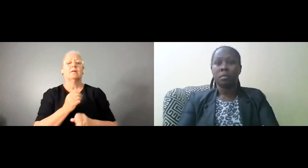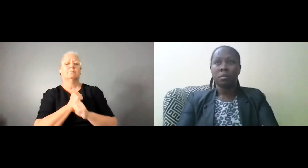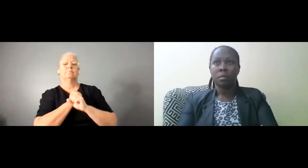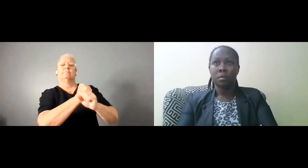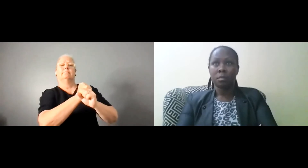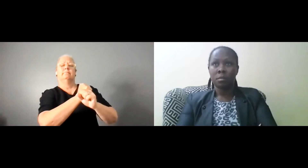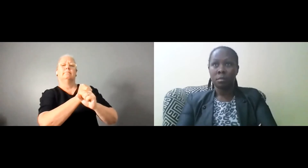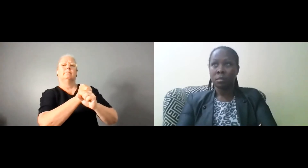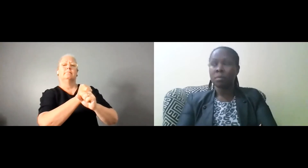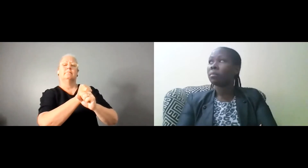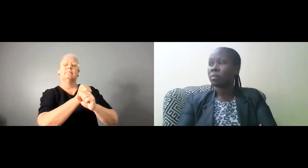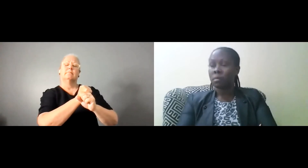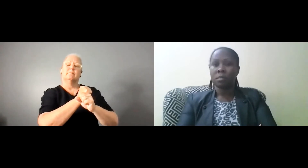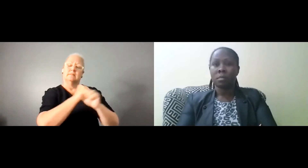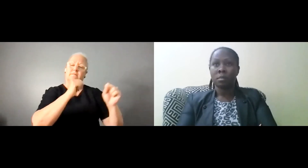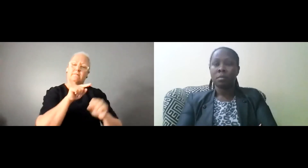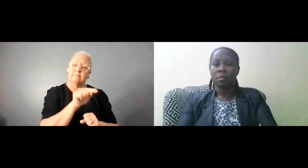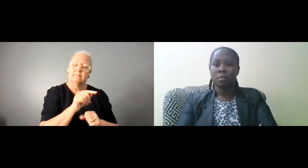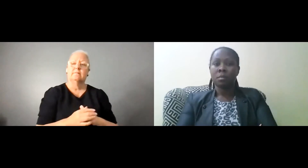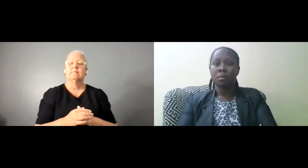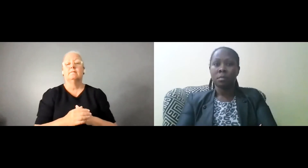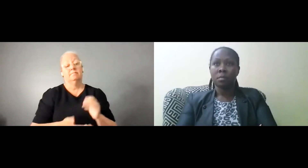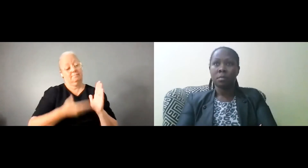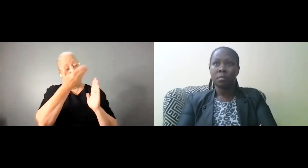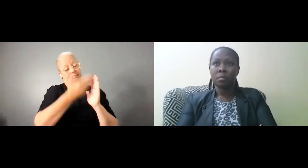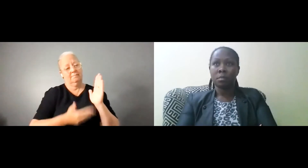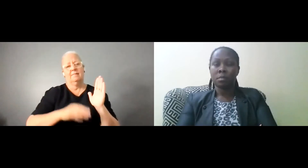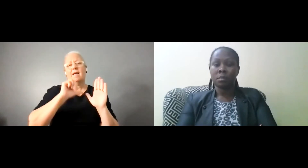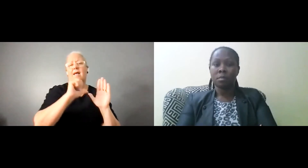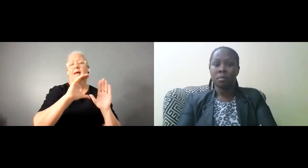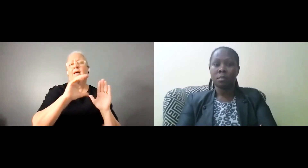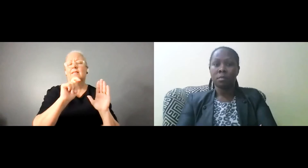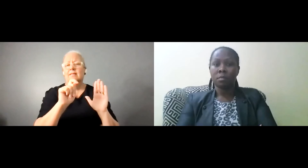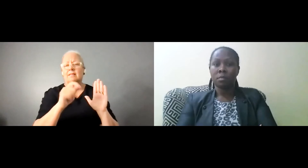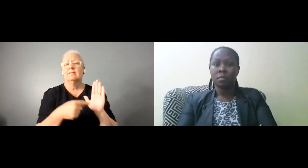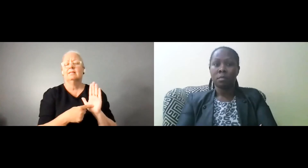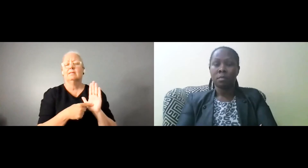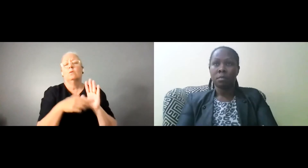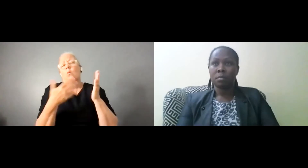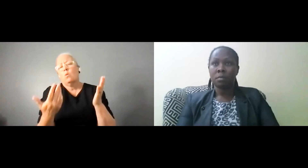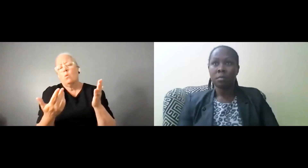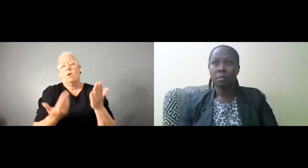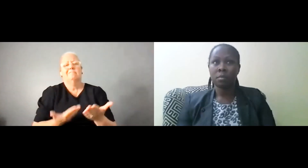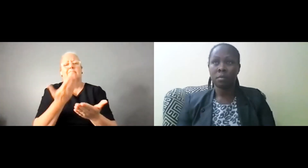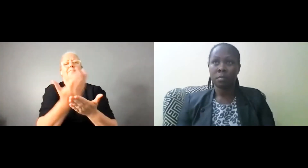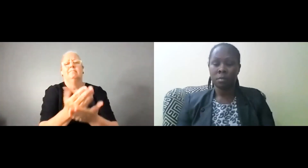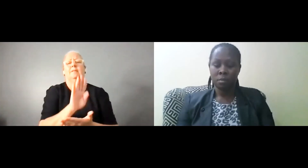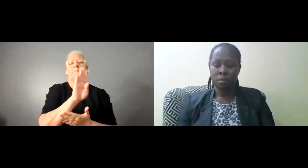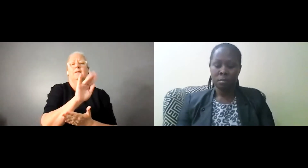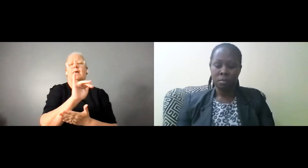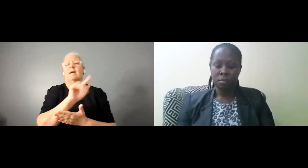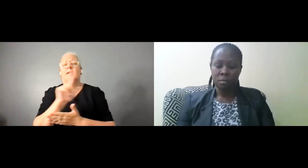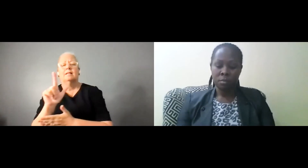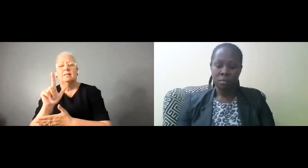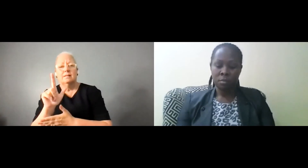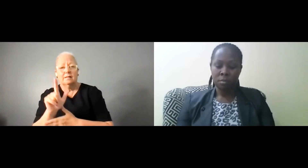because even the act, the title of the act or the title of the bill is Disability Rights